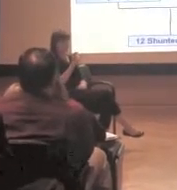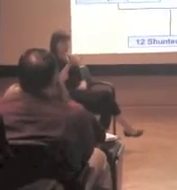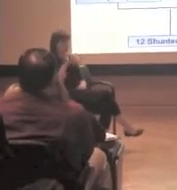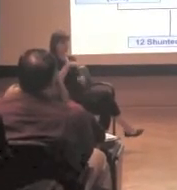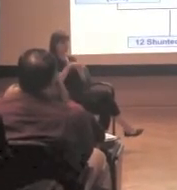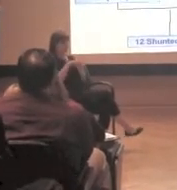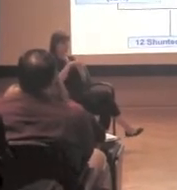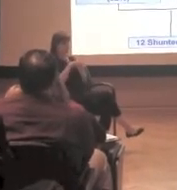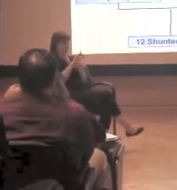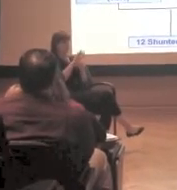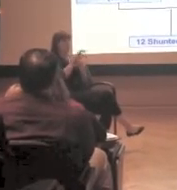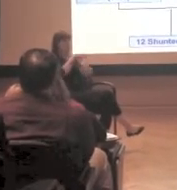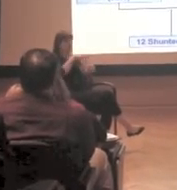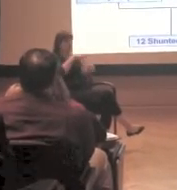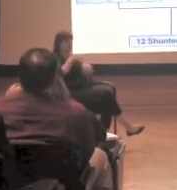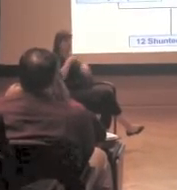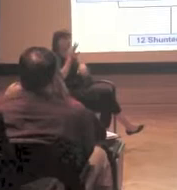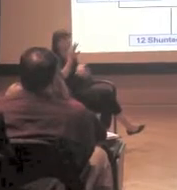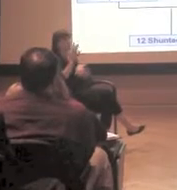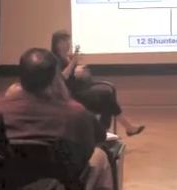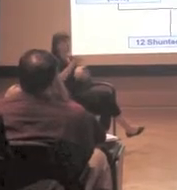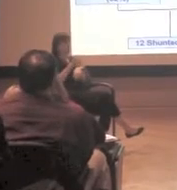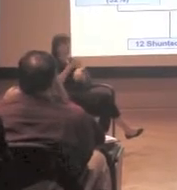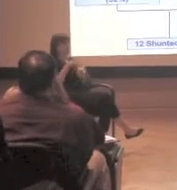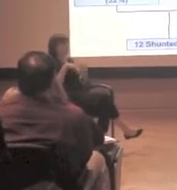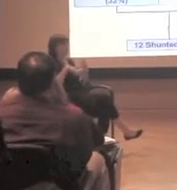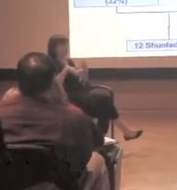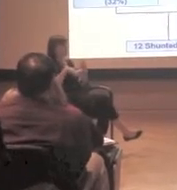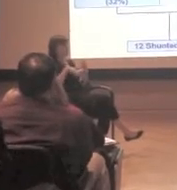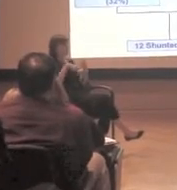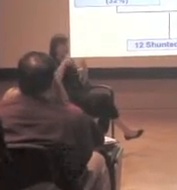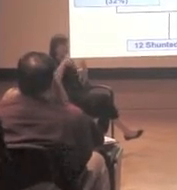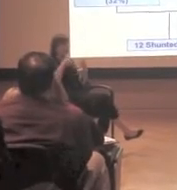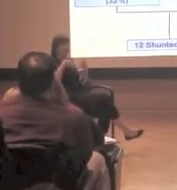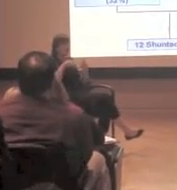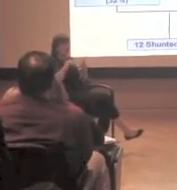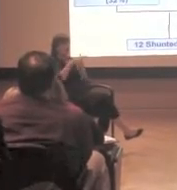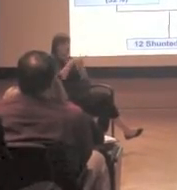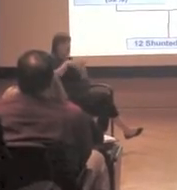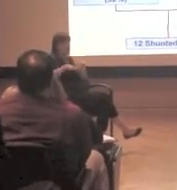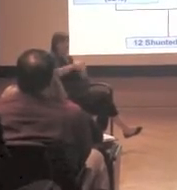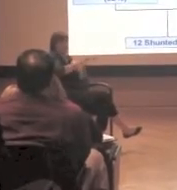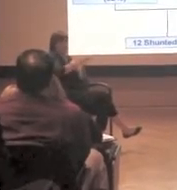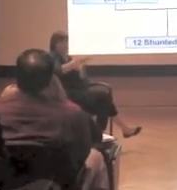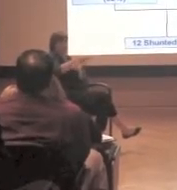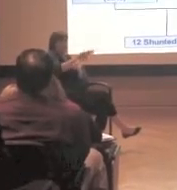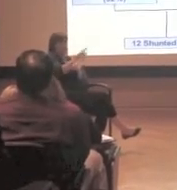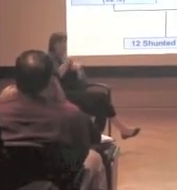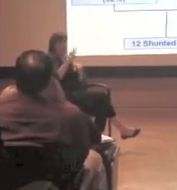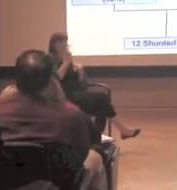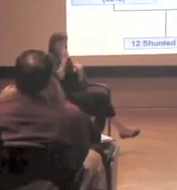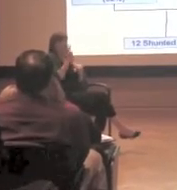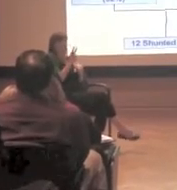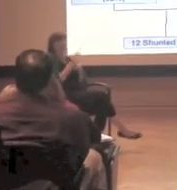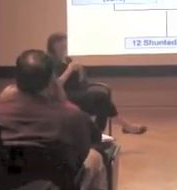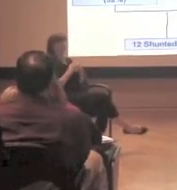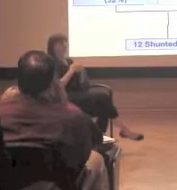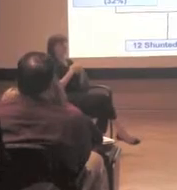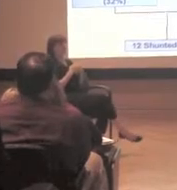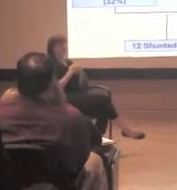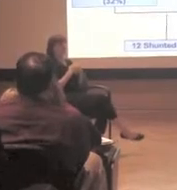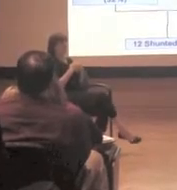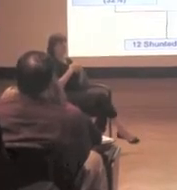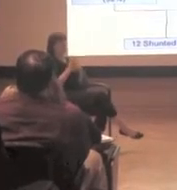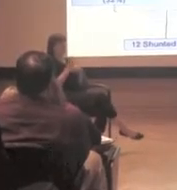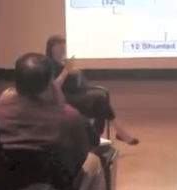area, Idaho, Wyoming, you know, are in the Intermountain area that we've looked at.